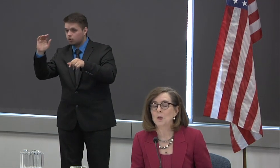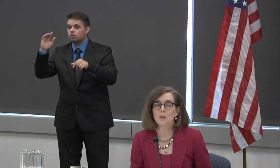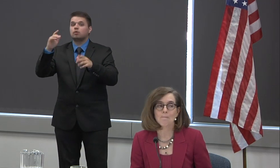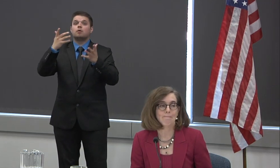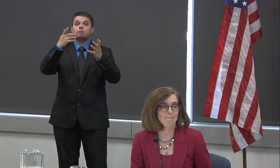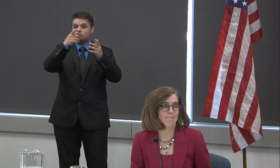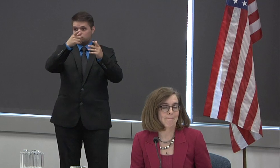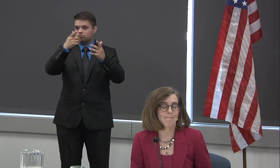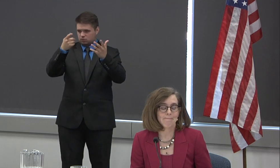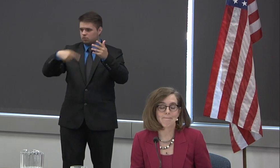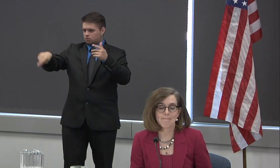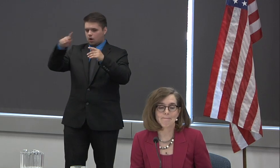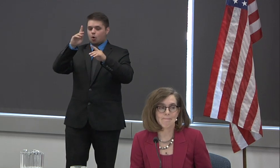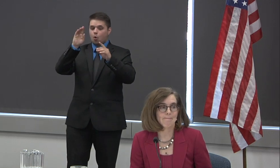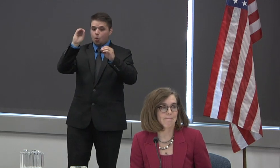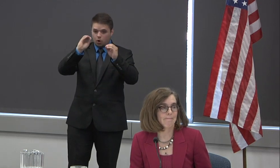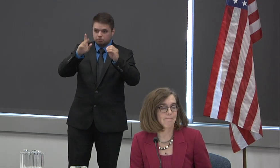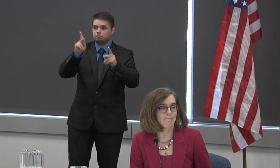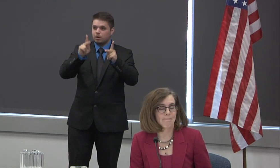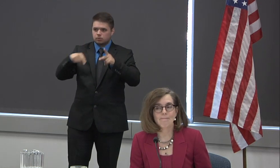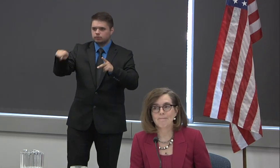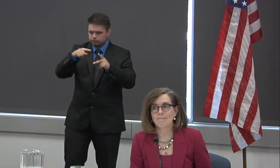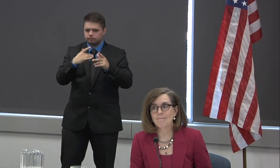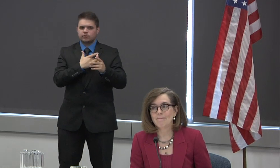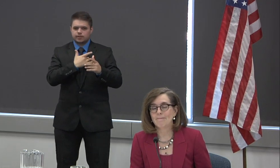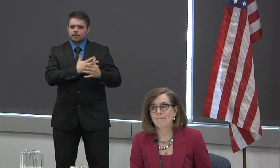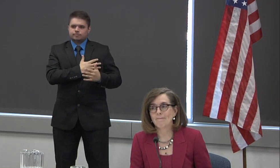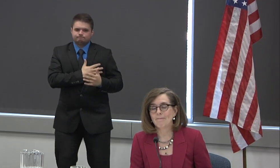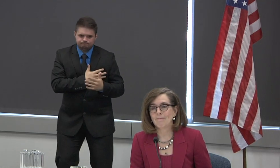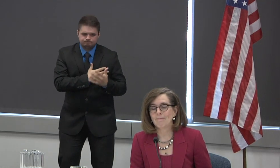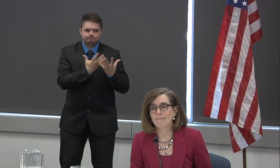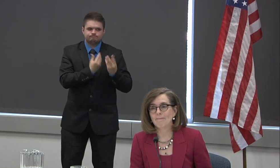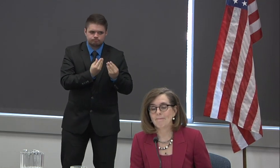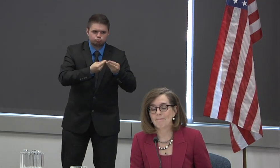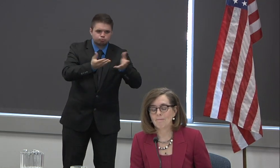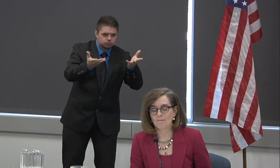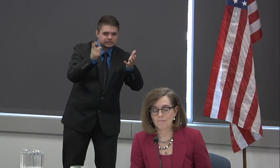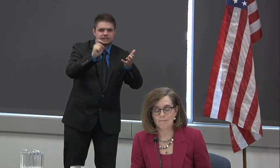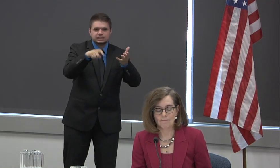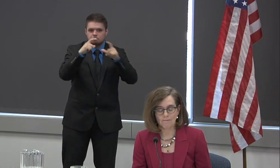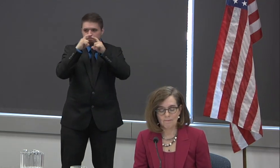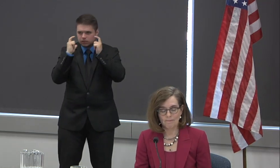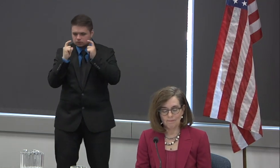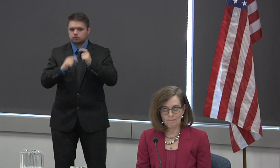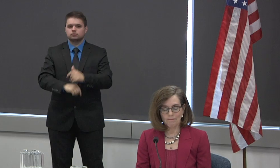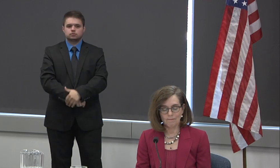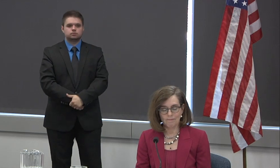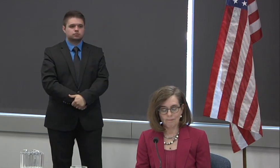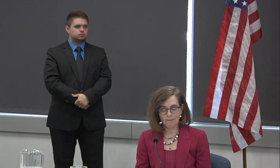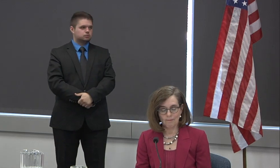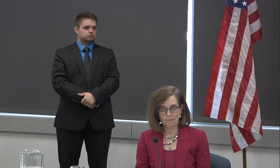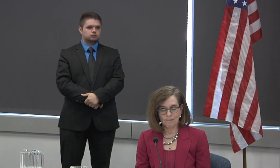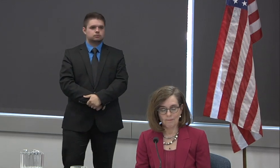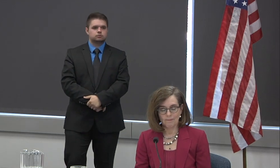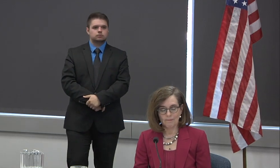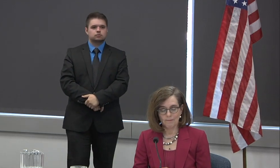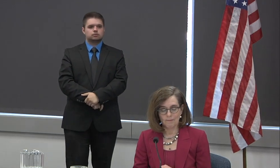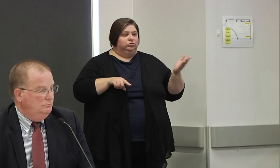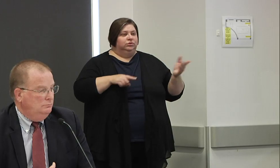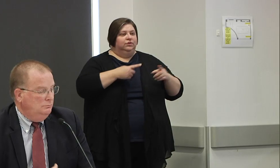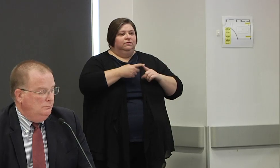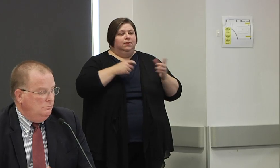neighbors. And the next question we have is from Blair Steinbeck with Portland Mercury. Go